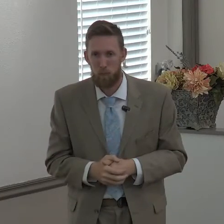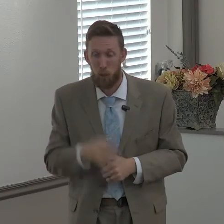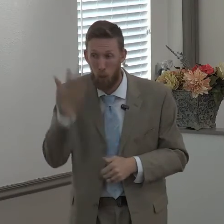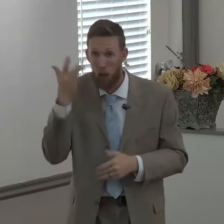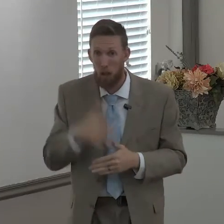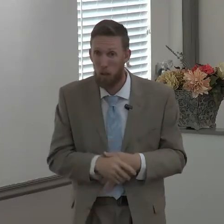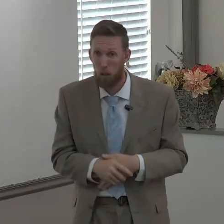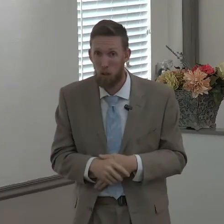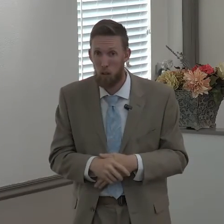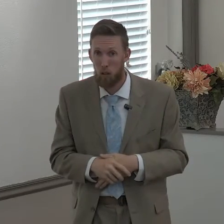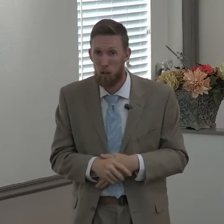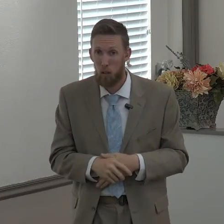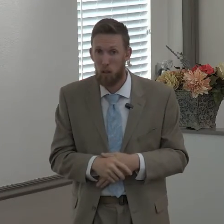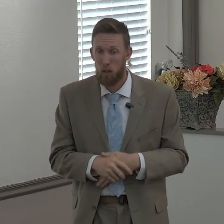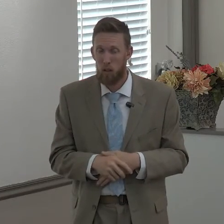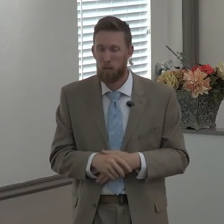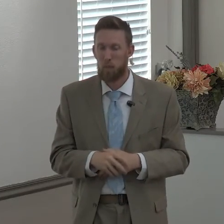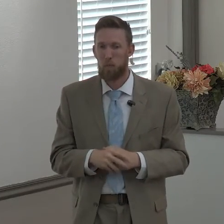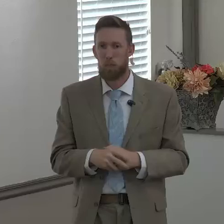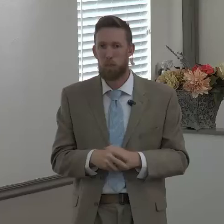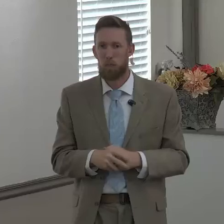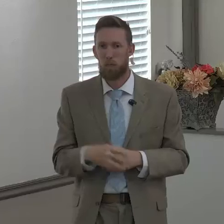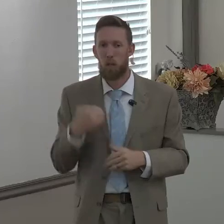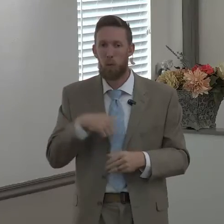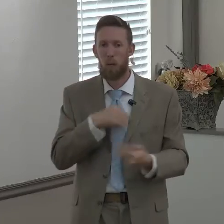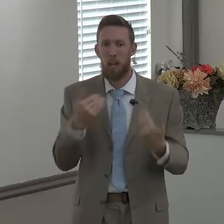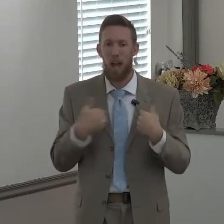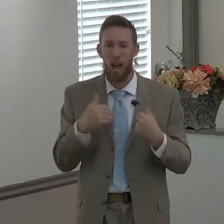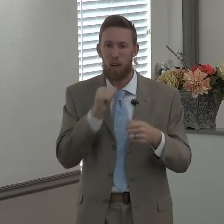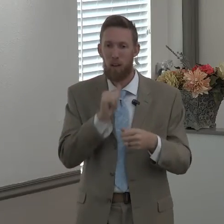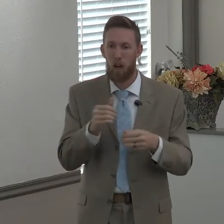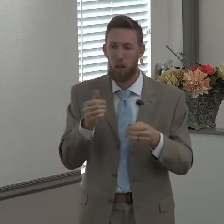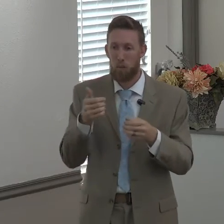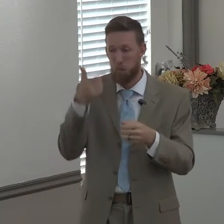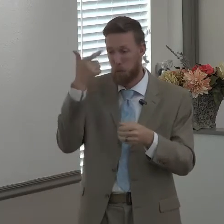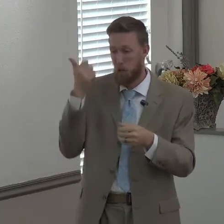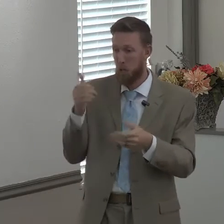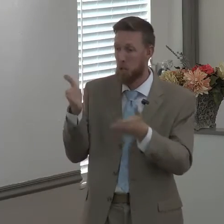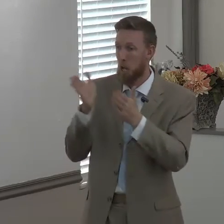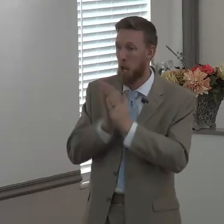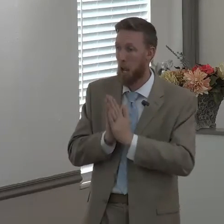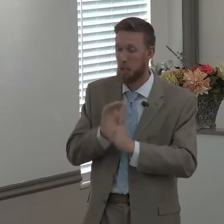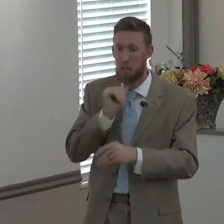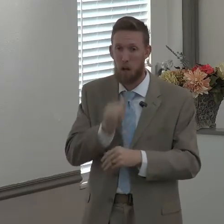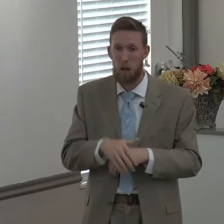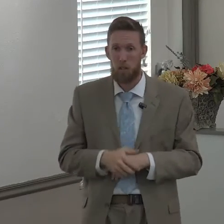Why would Christ tell us to have this if He wouldn't enable us to have it?